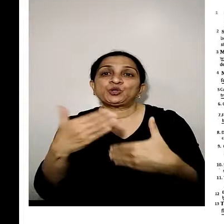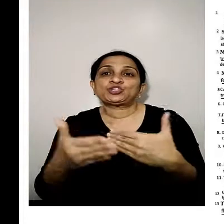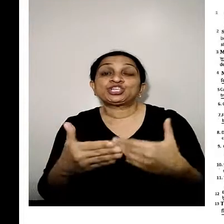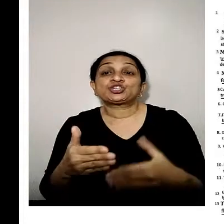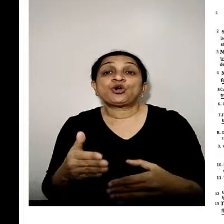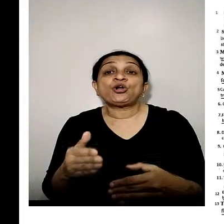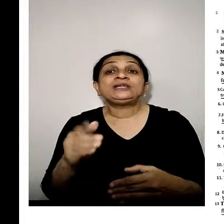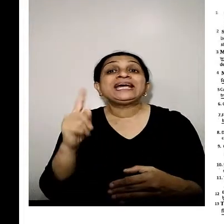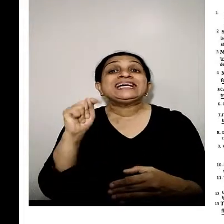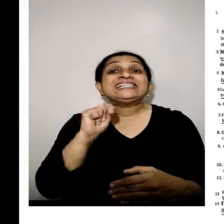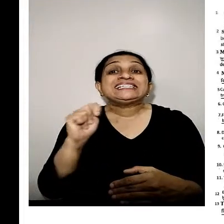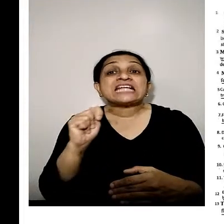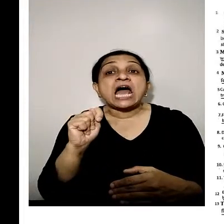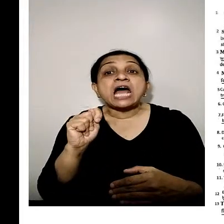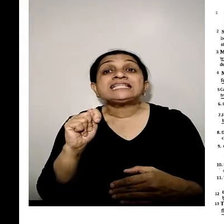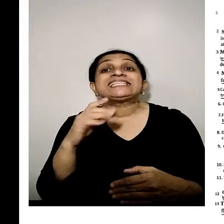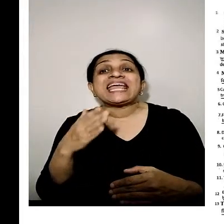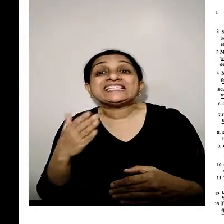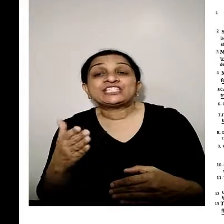a process called